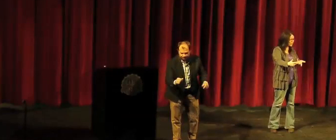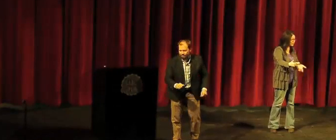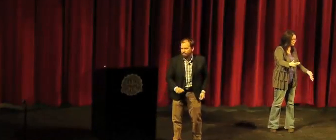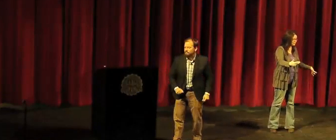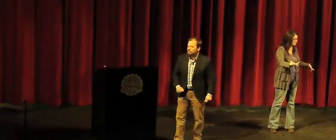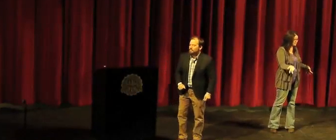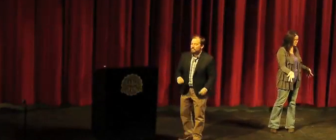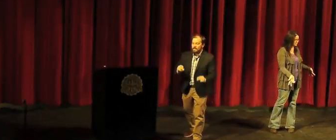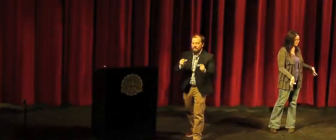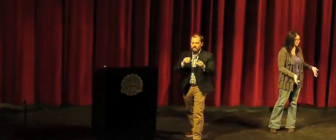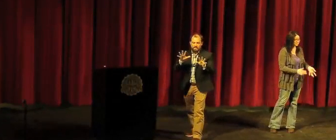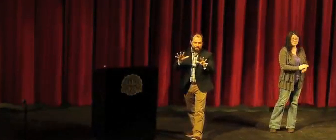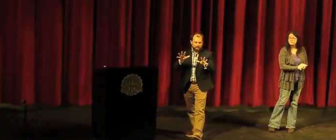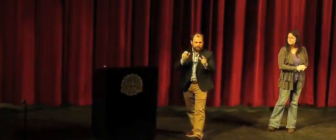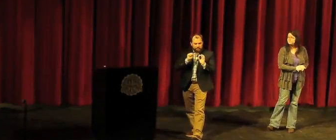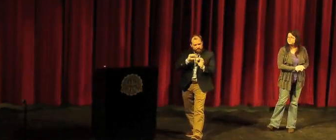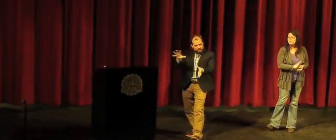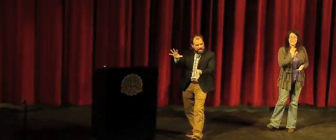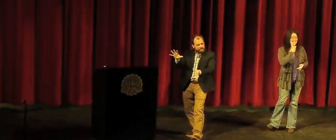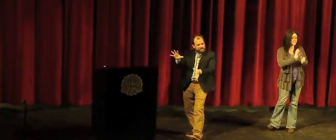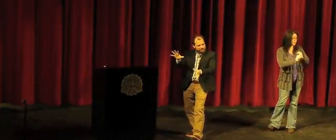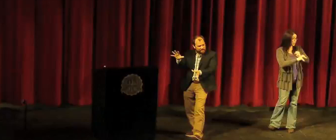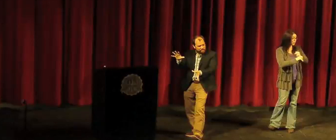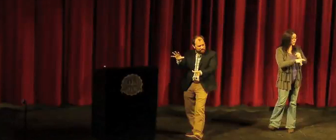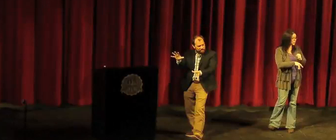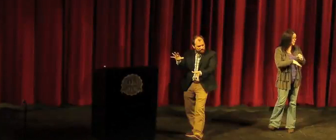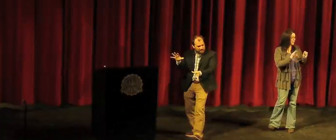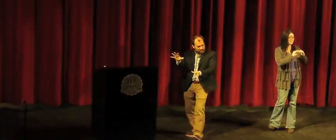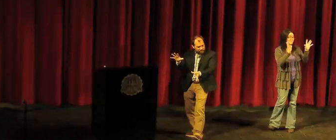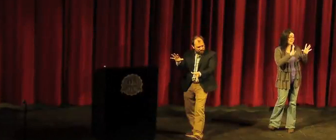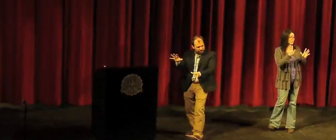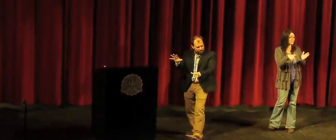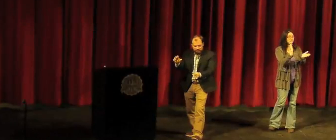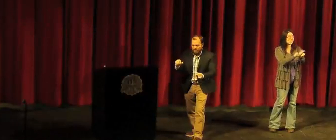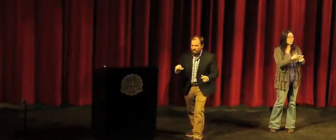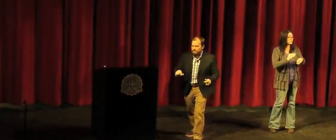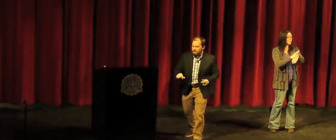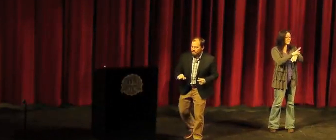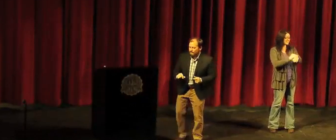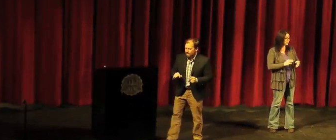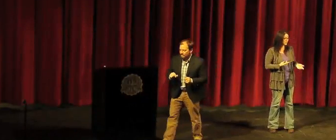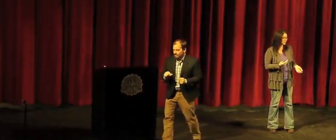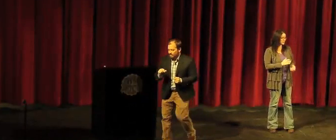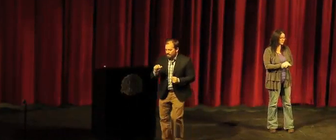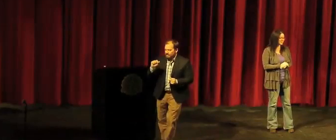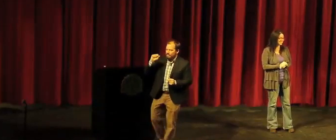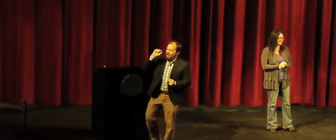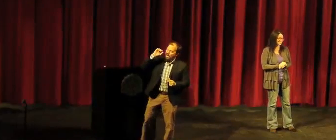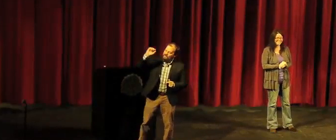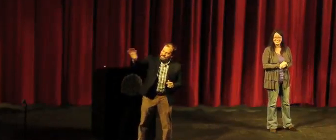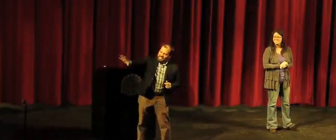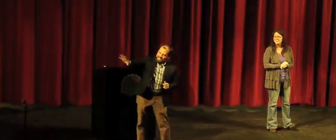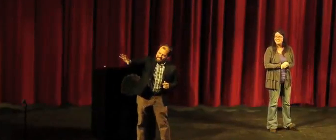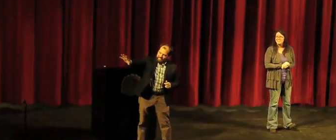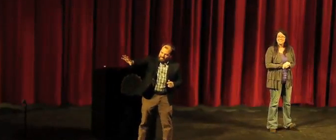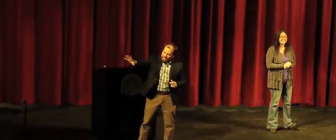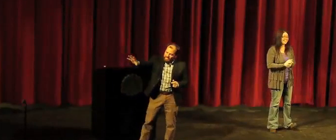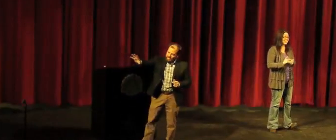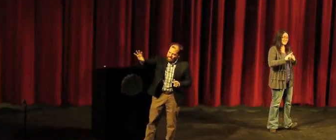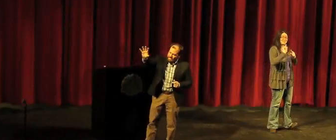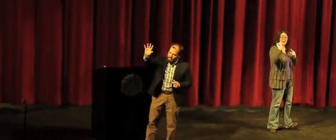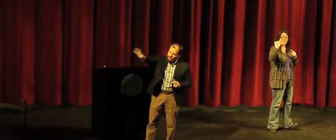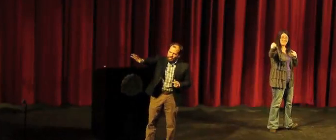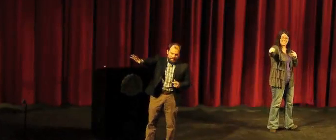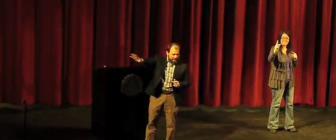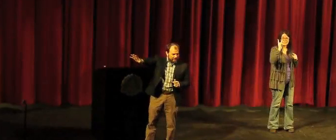Yeah? It's a beer commercial, they're magically transported to a beach. Okay? Off in the distance,